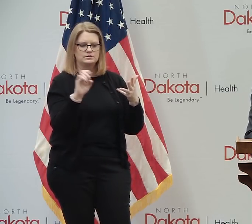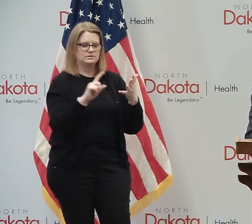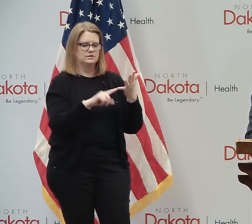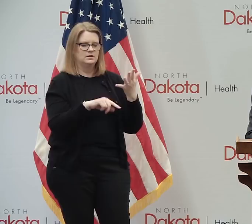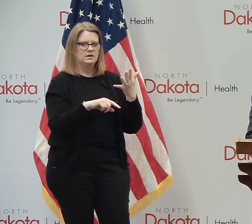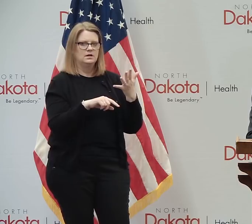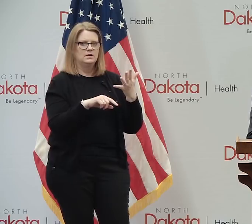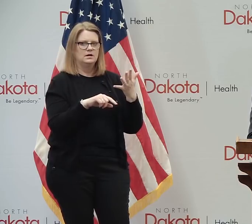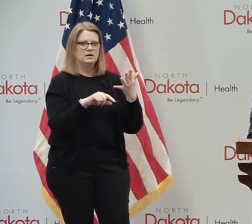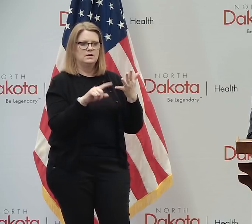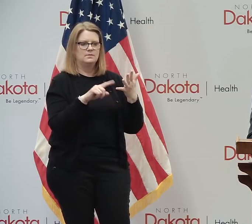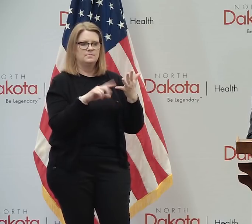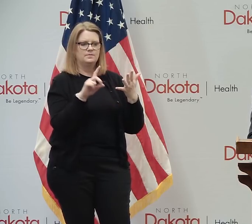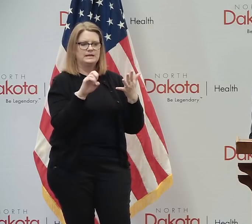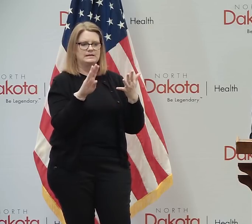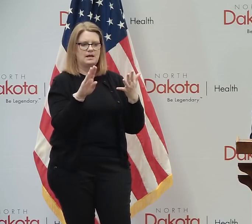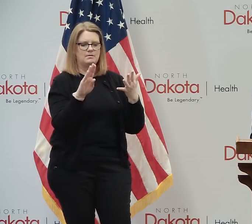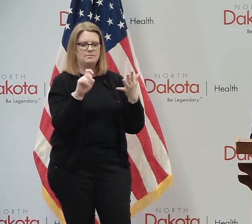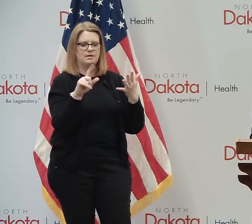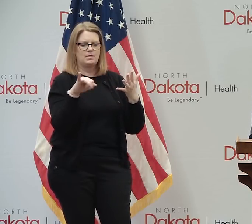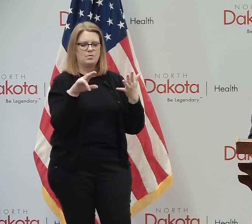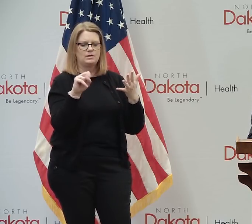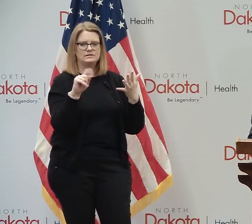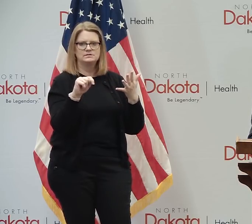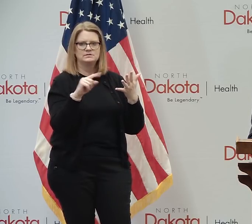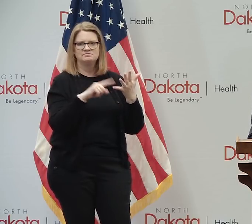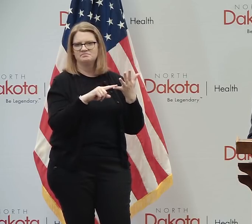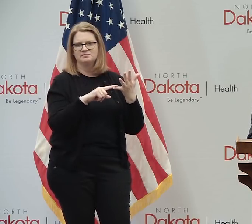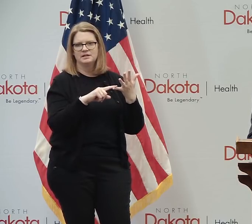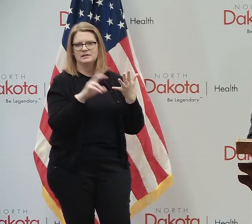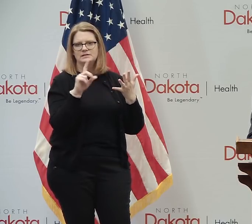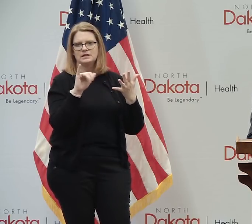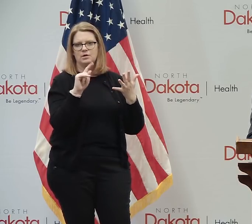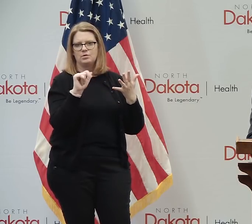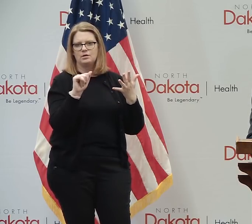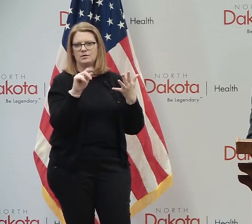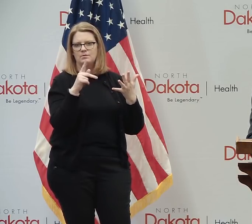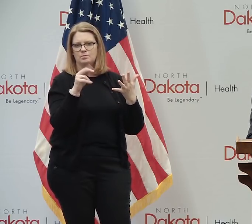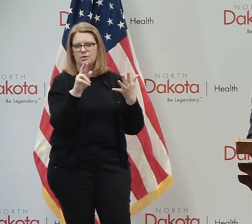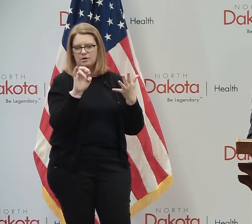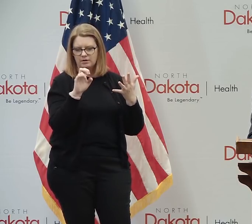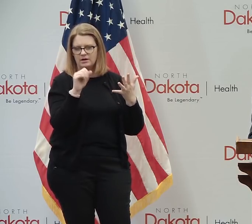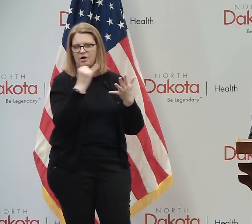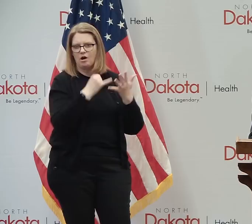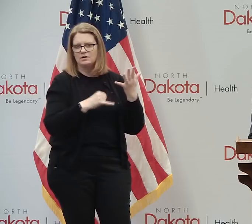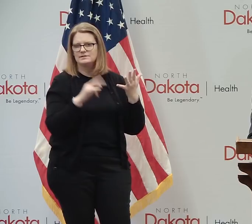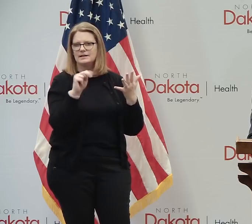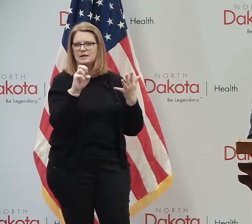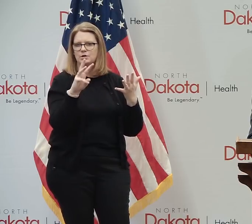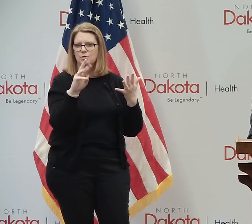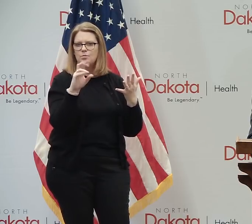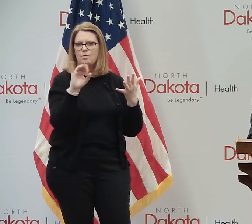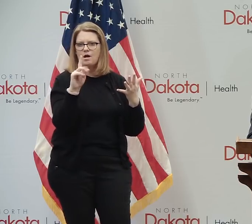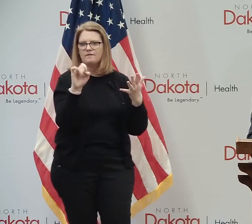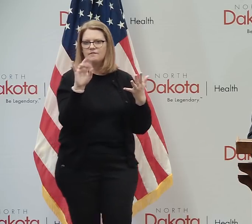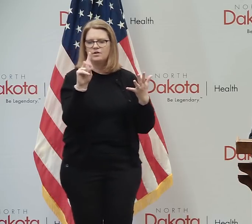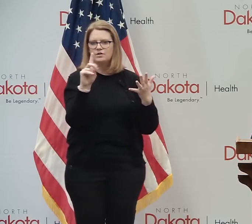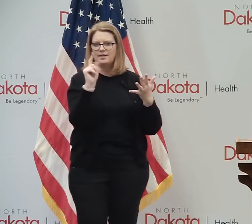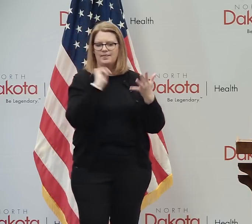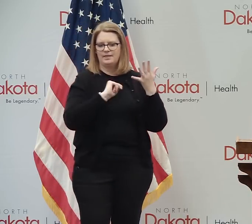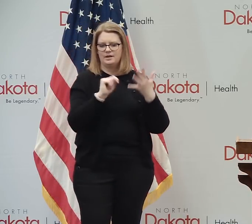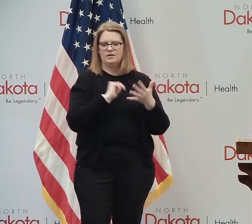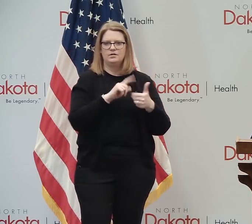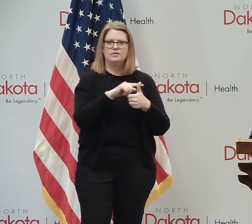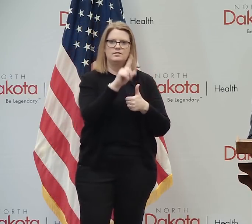Belquist, who's done great things for the arts her whole life from the Dakota Prairie Arts Council and the Rockford Theater. John Bollinger from the